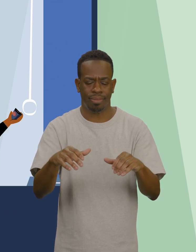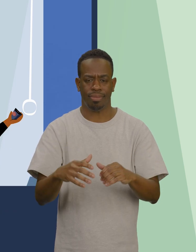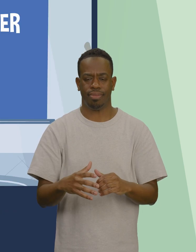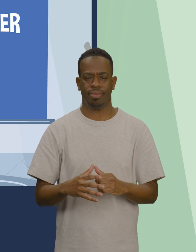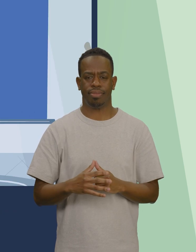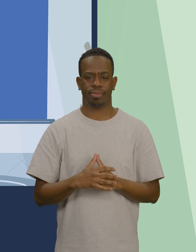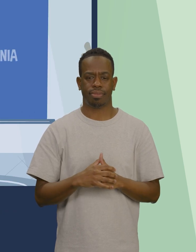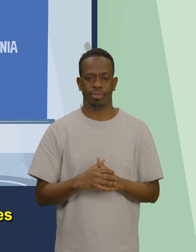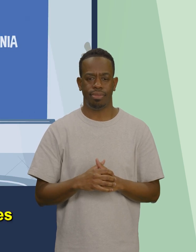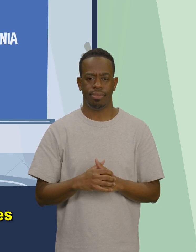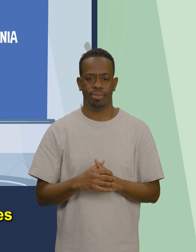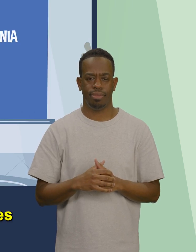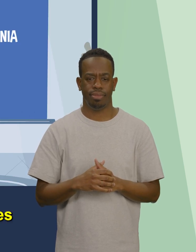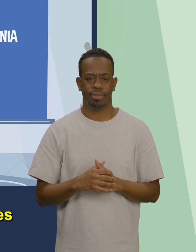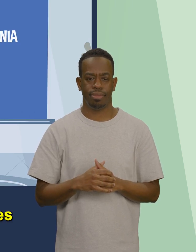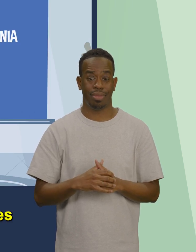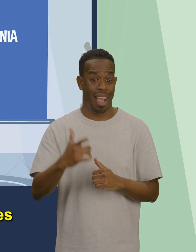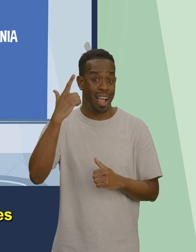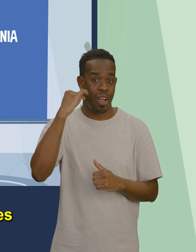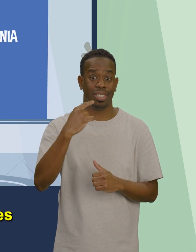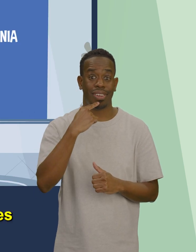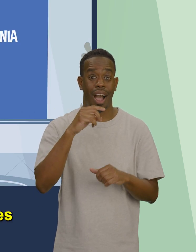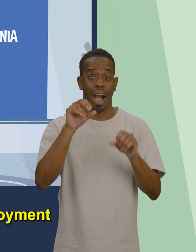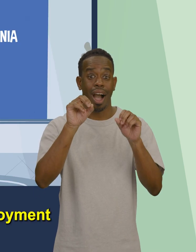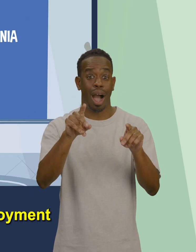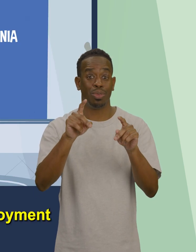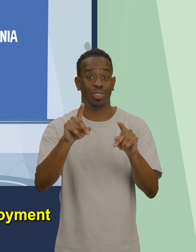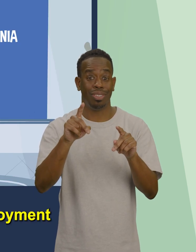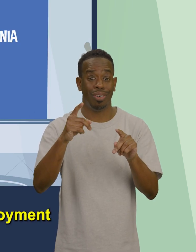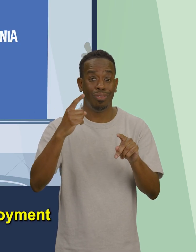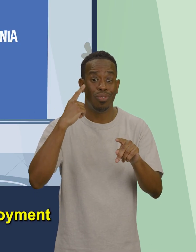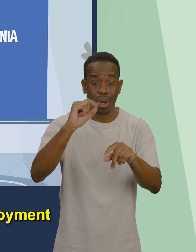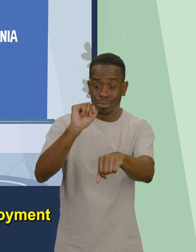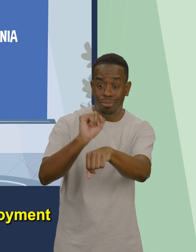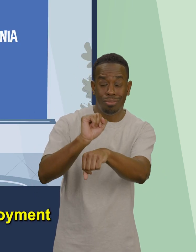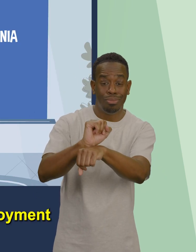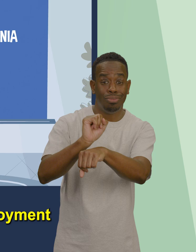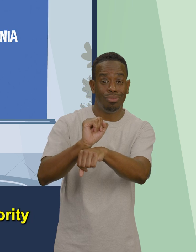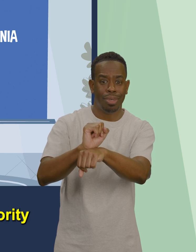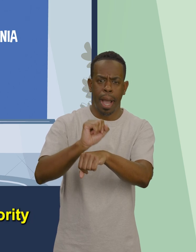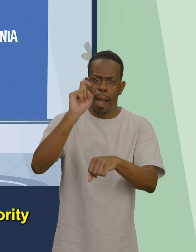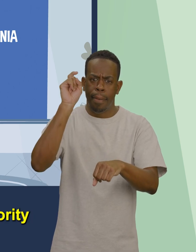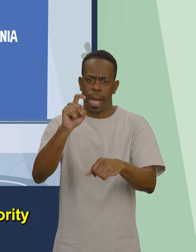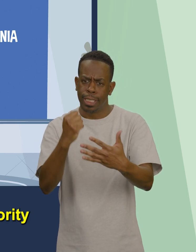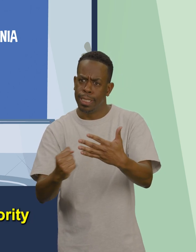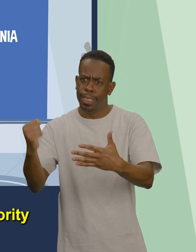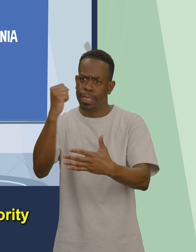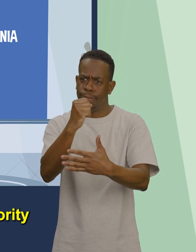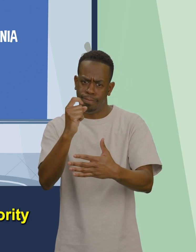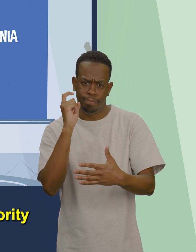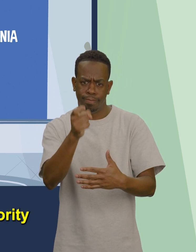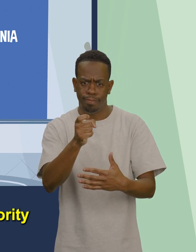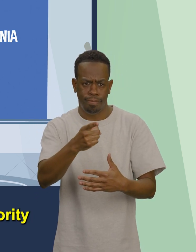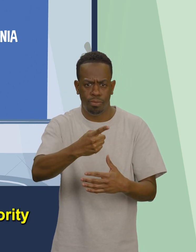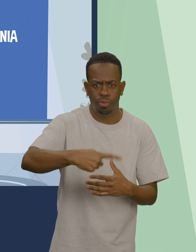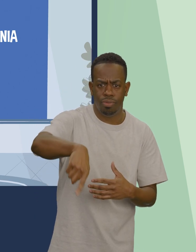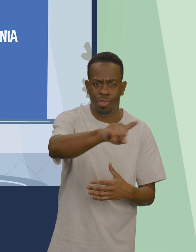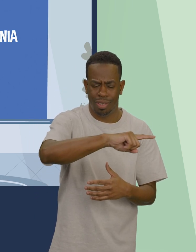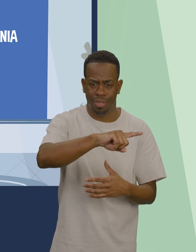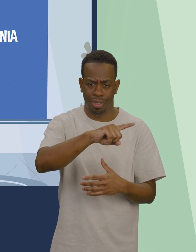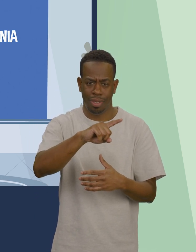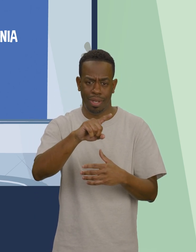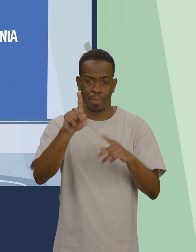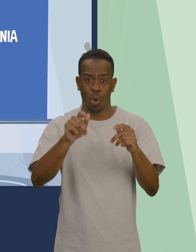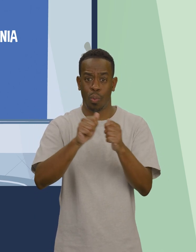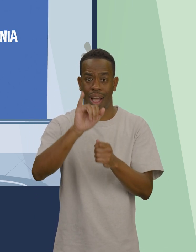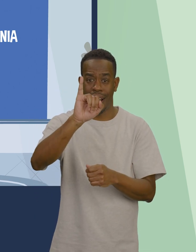services. California says opportunities for competitive integrated employment shall be given the highest priority for